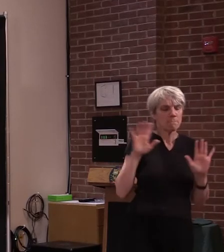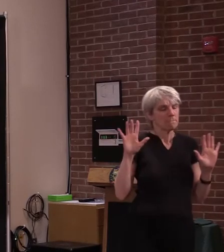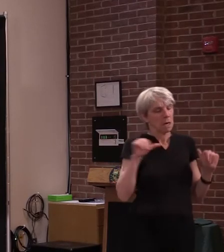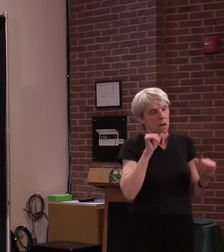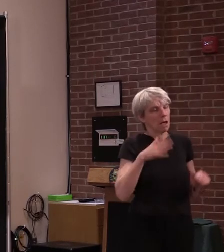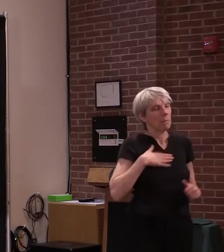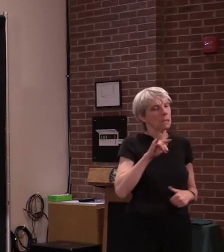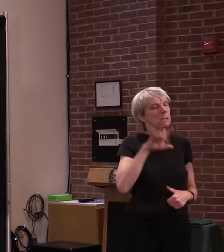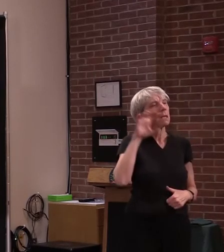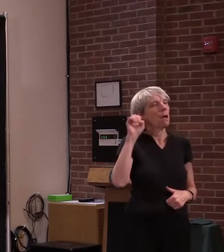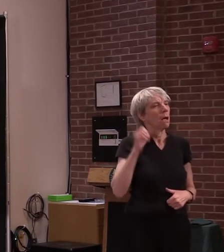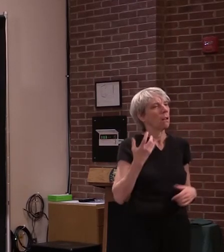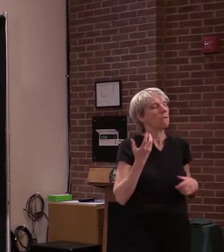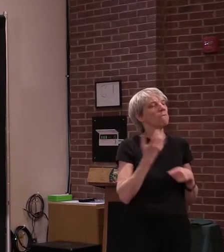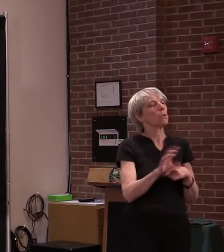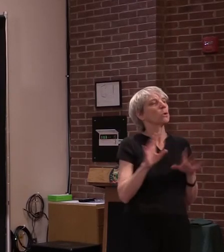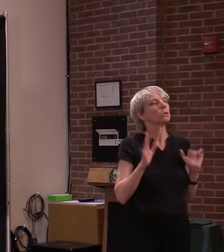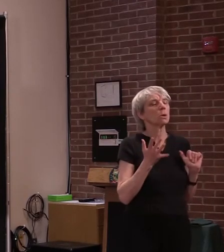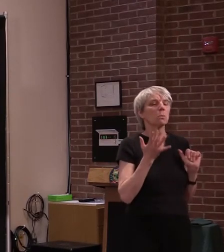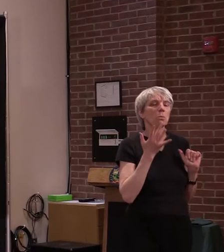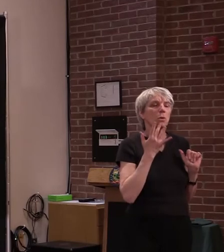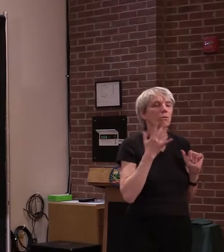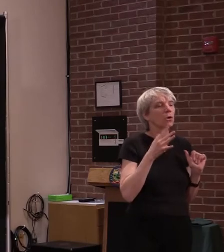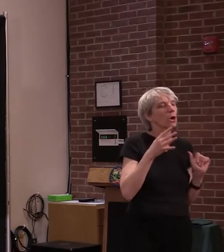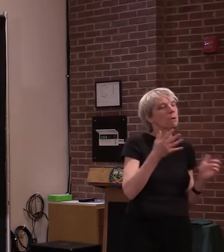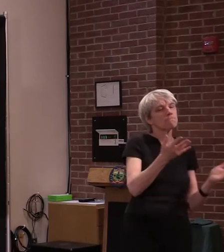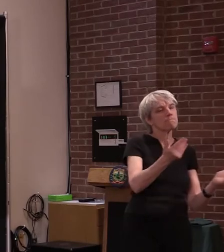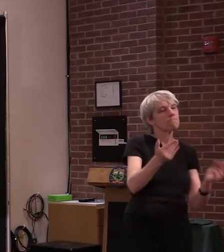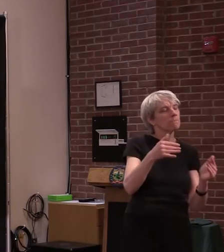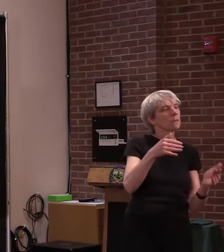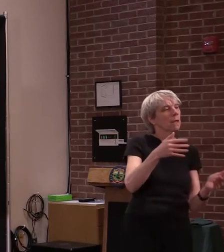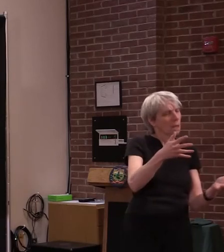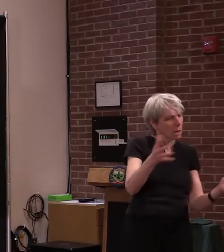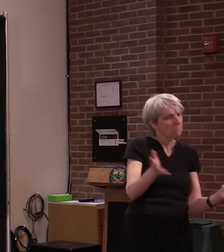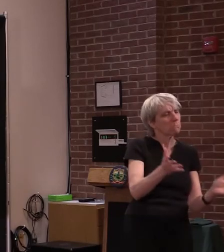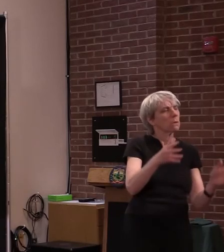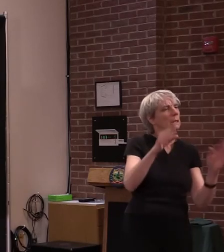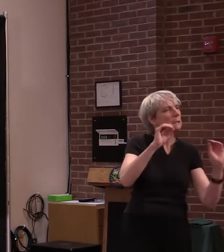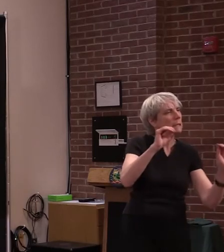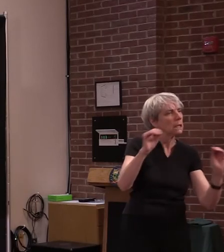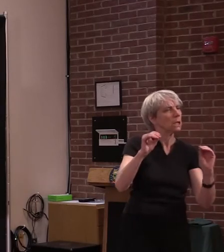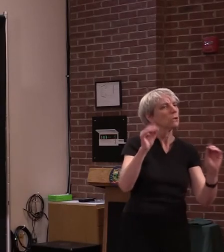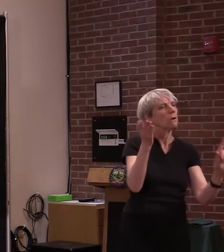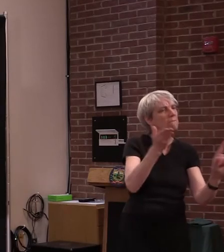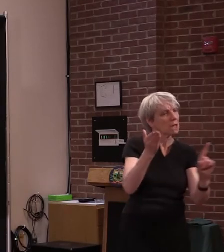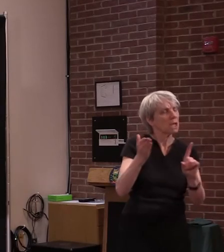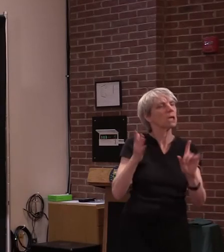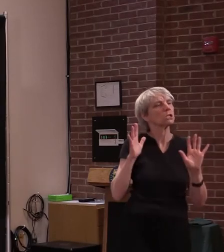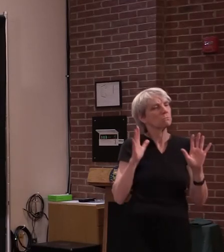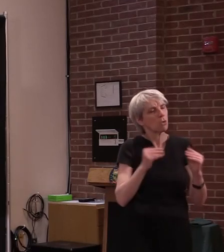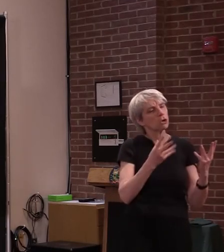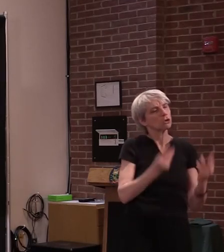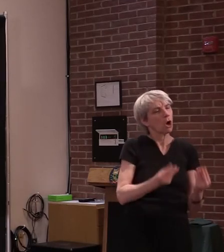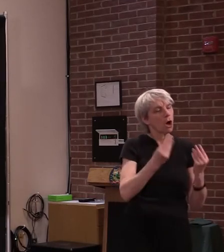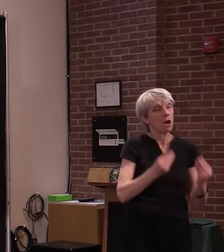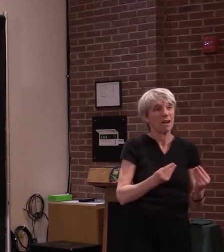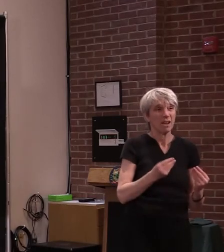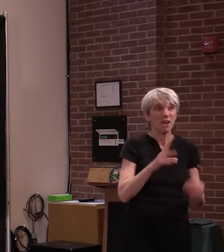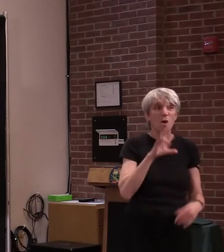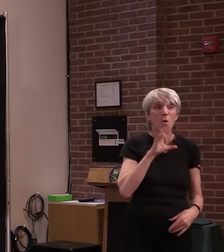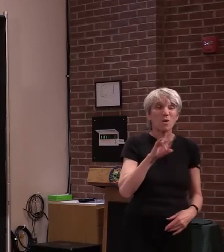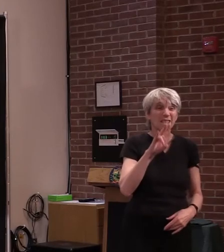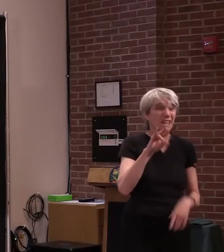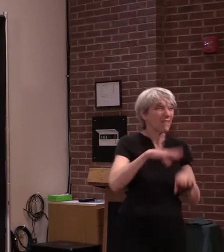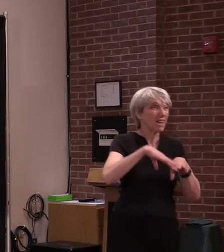style and that you preferred the carrot to the stick. But for people over 70, there are no carrots. There isn't